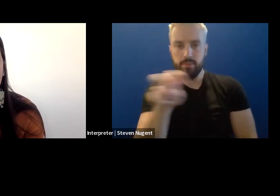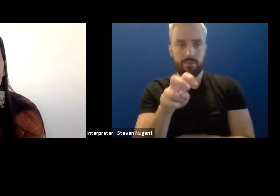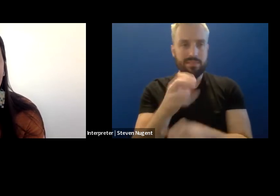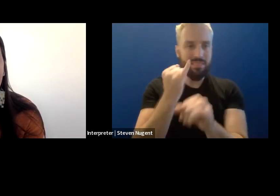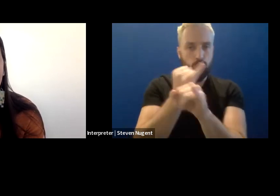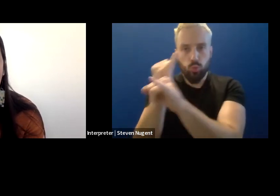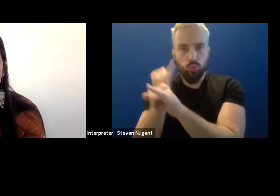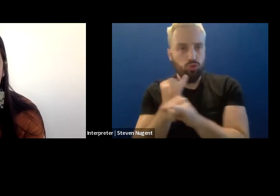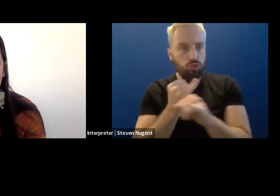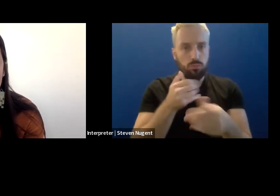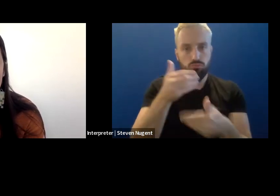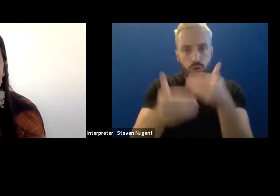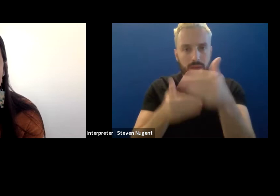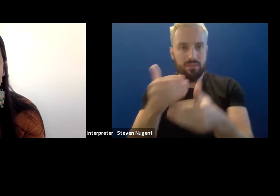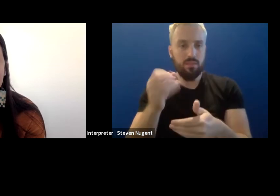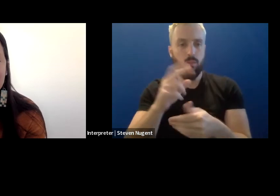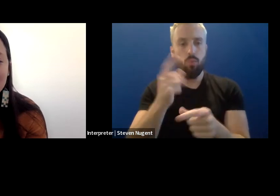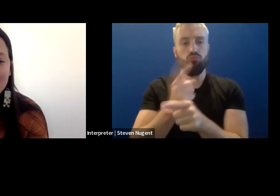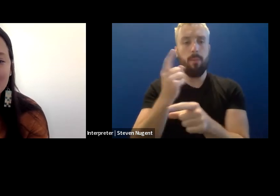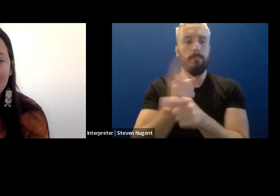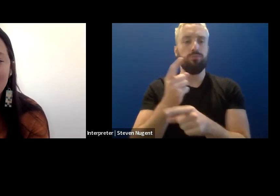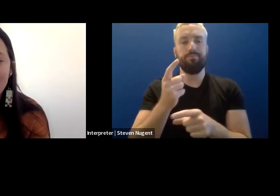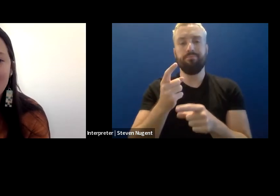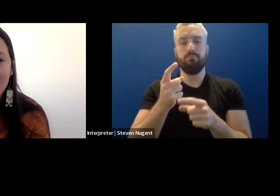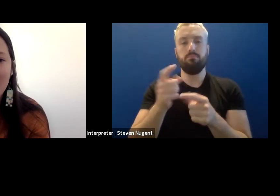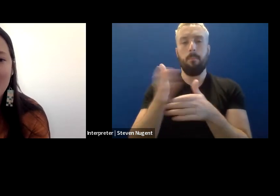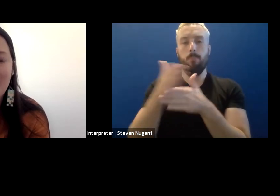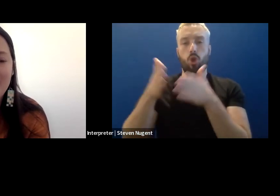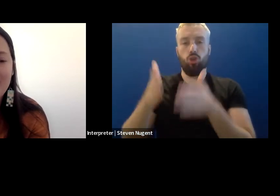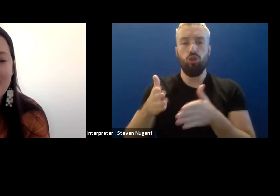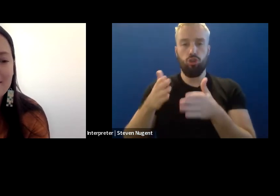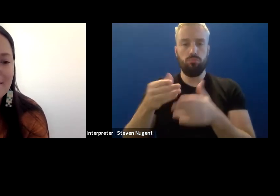for proper partner compensation.